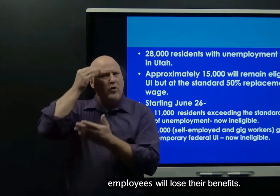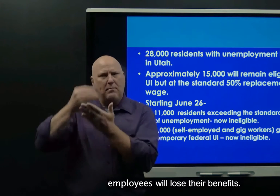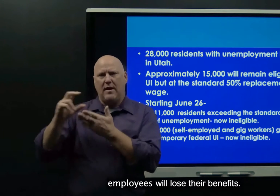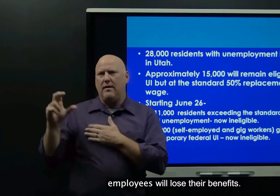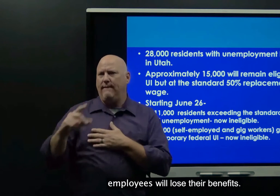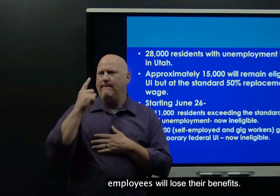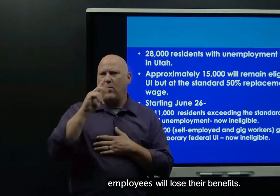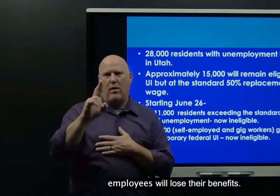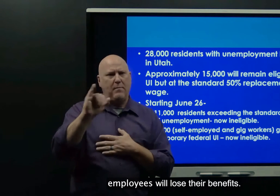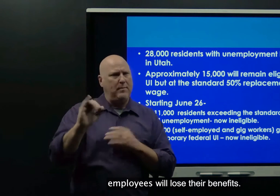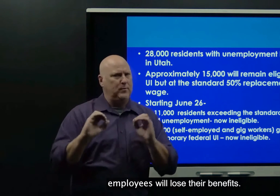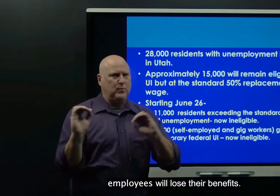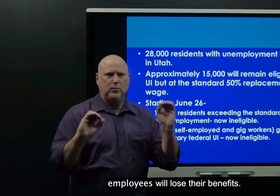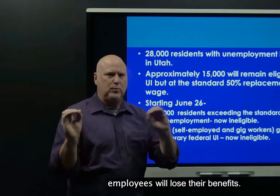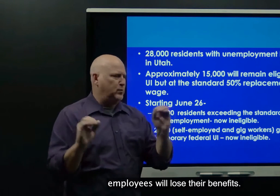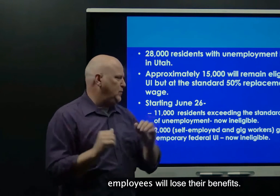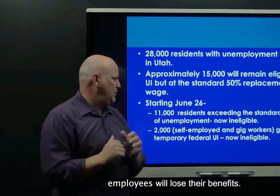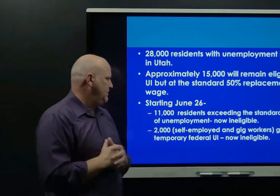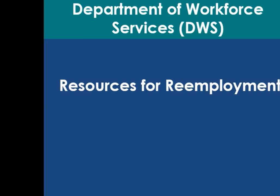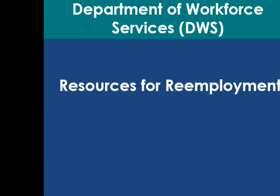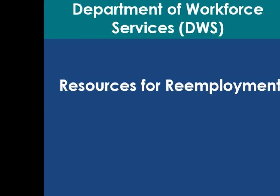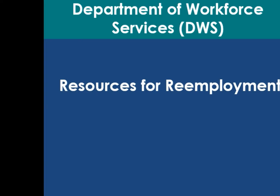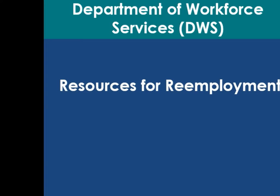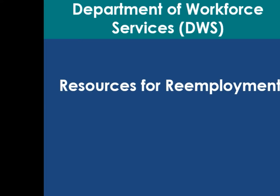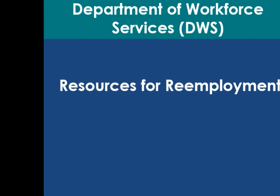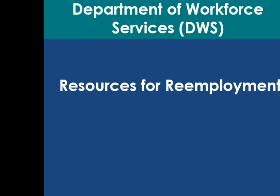employees will lose their benefits.